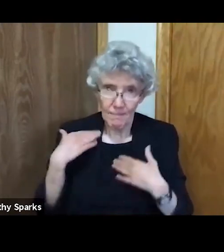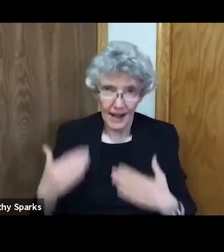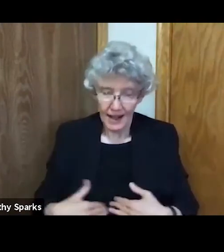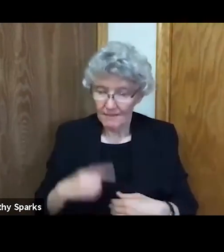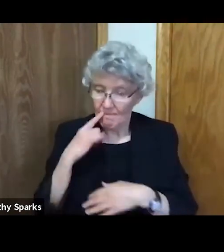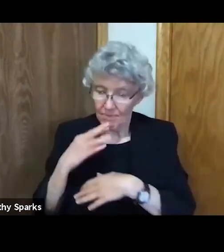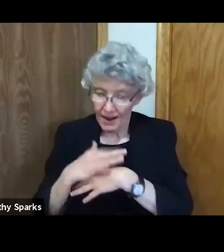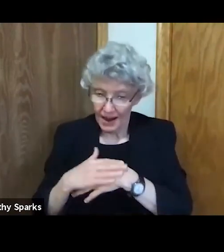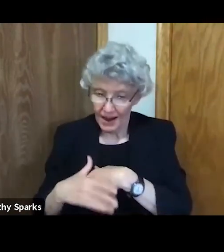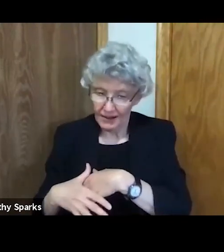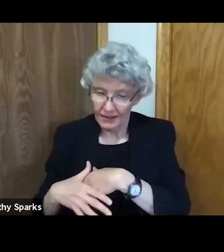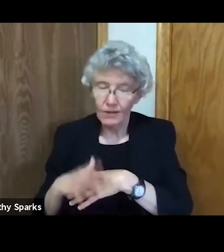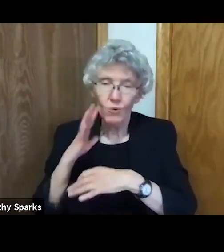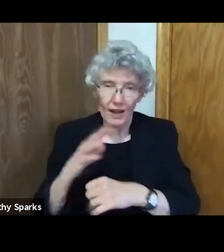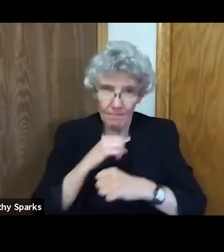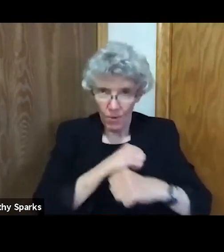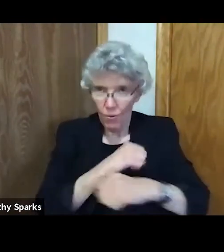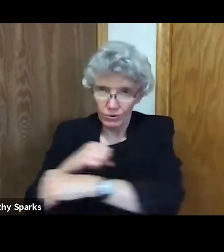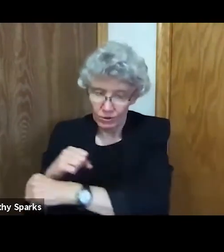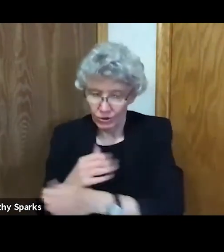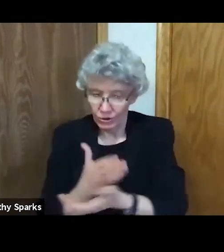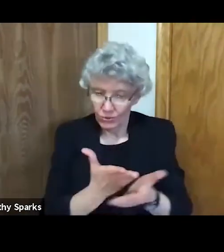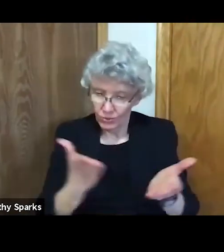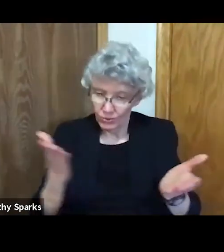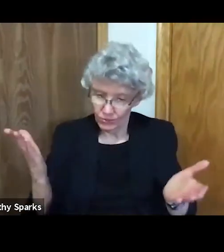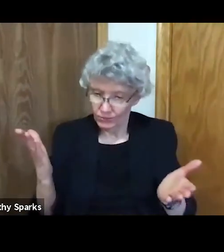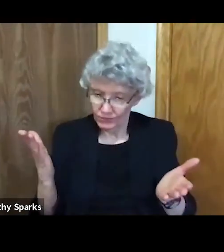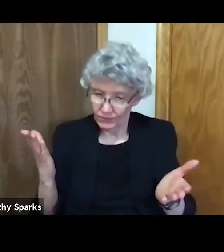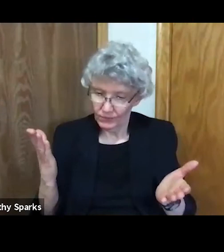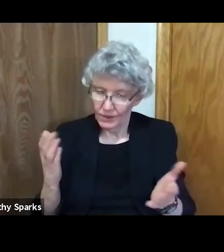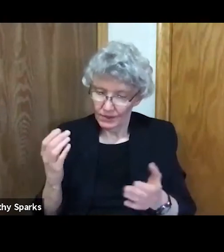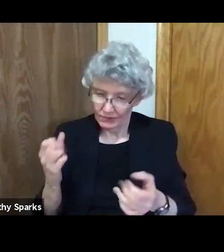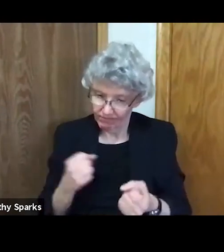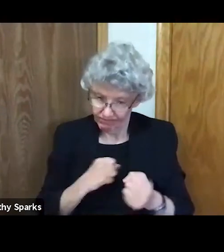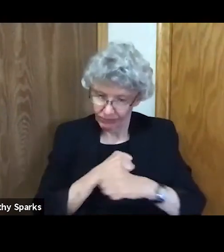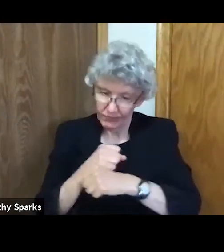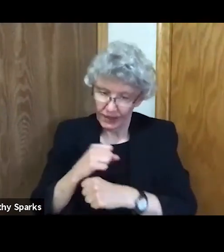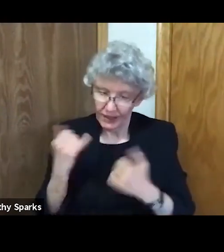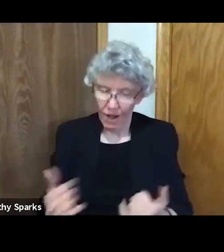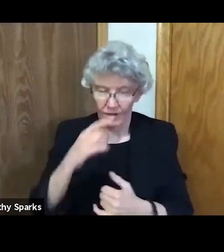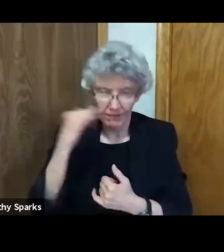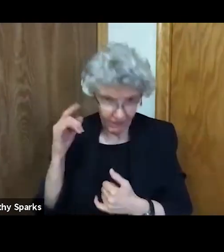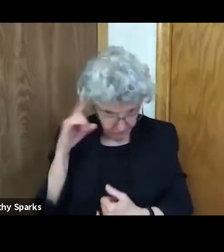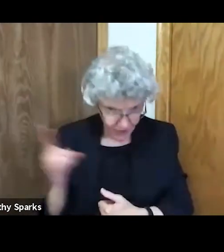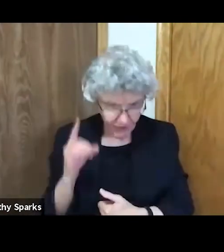Body and blood of our Lord Jesus Christ strengthen you and keep you in God's grace